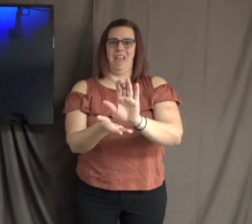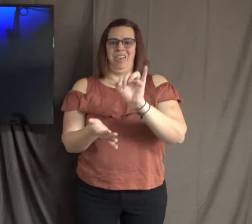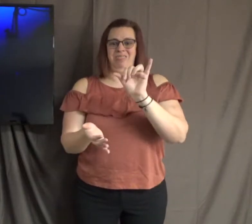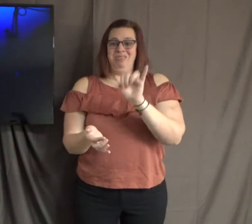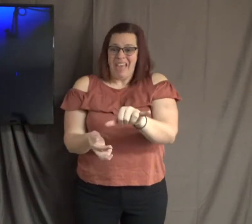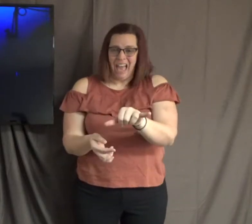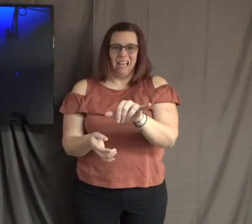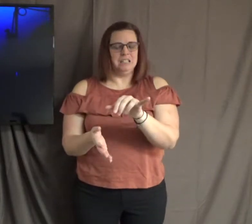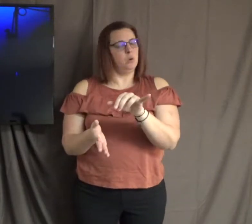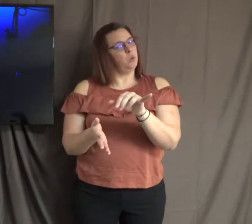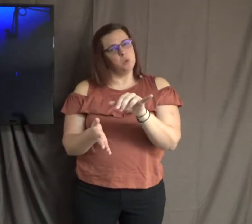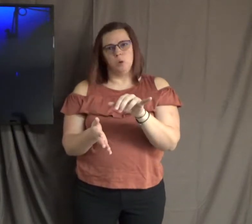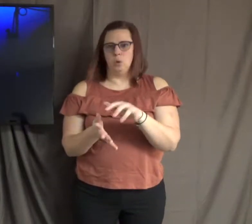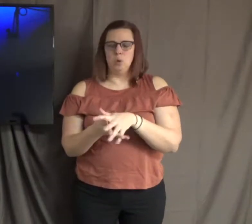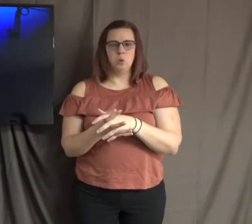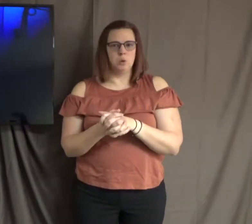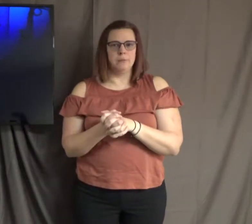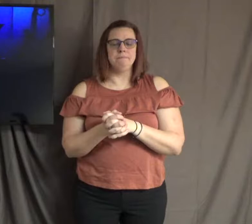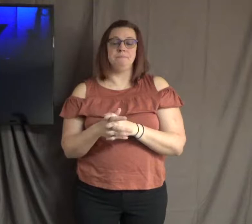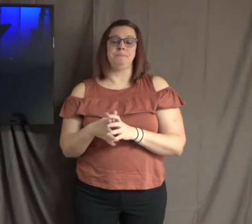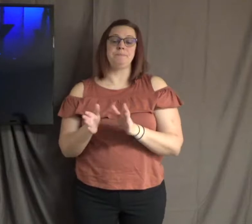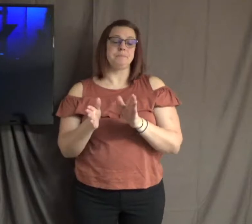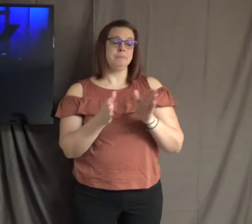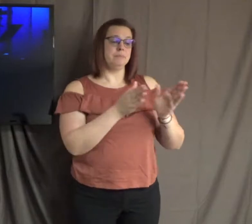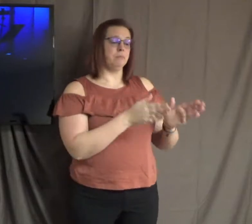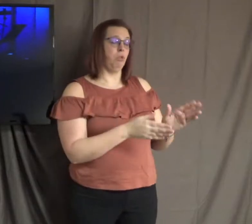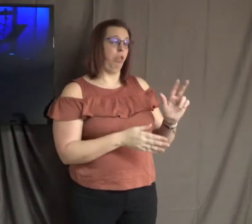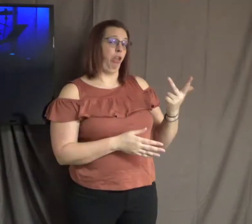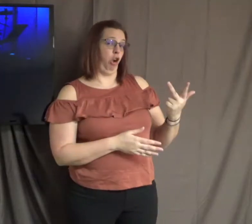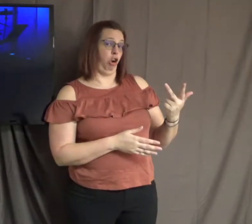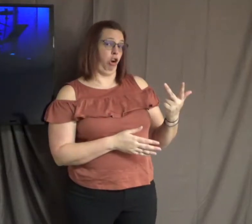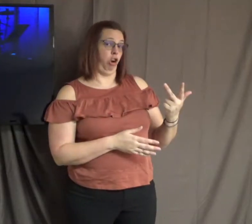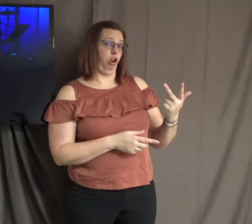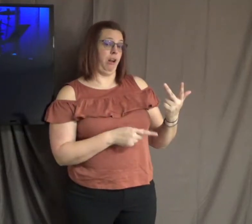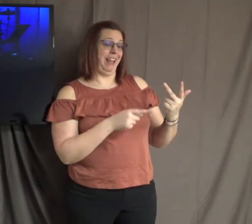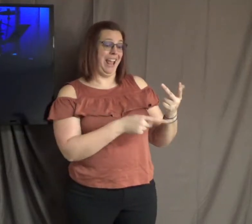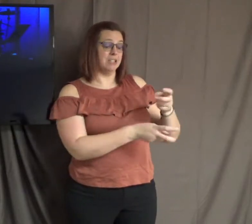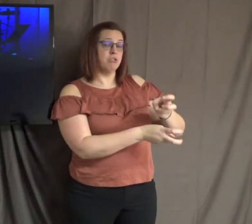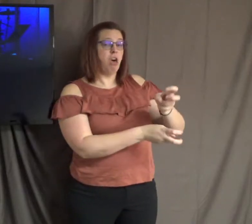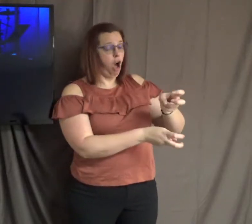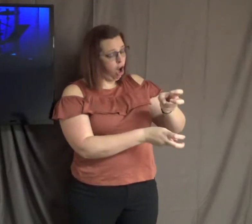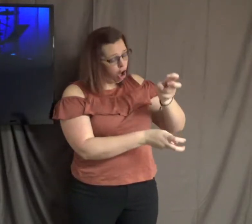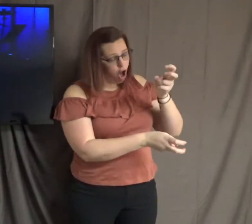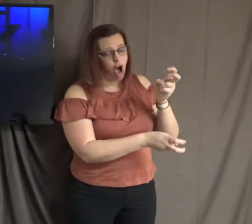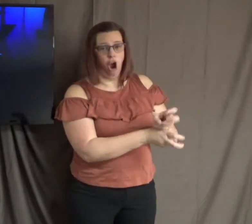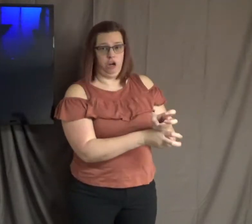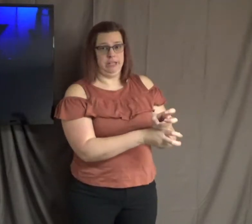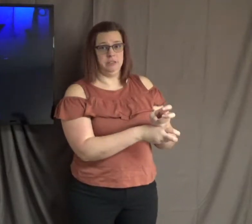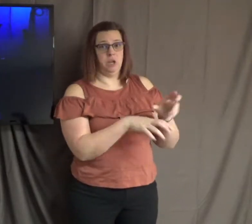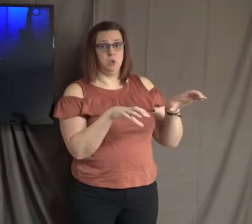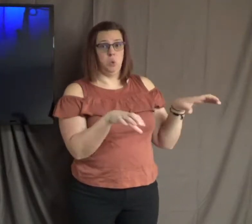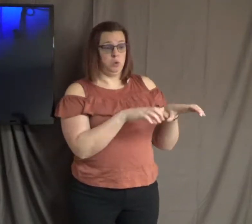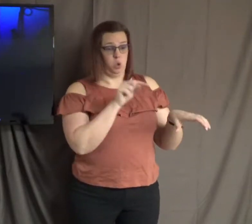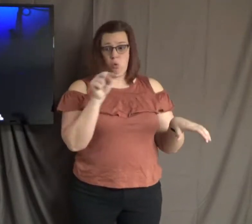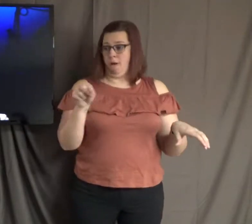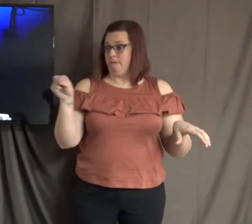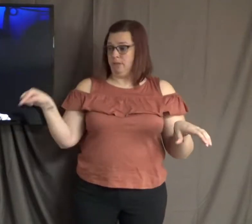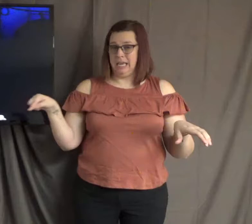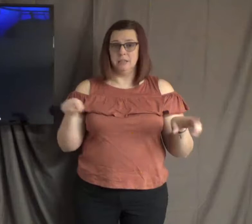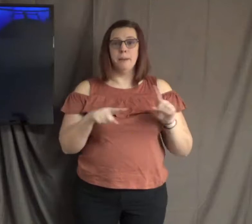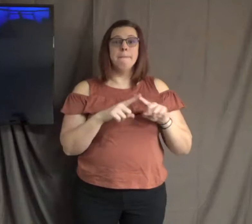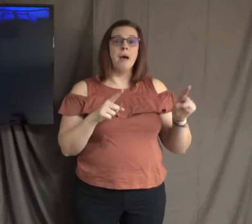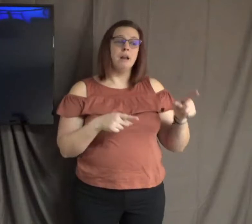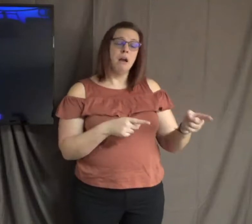we are. The third option, which is the hardest to do in my experience, yet is the most